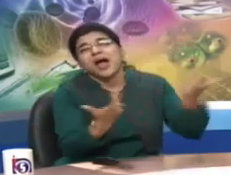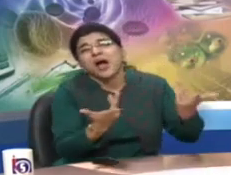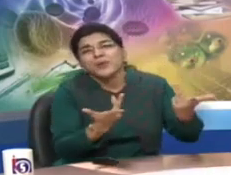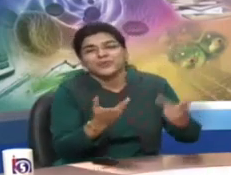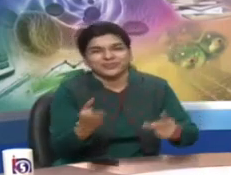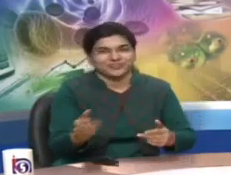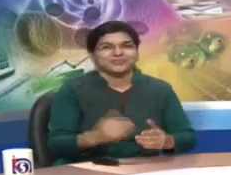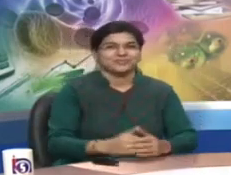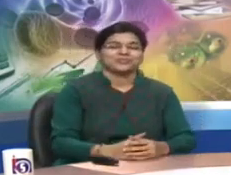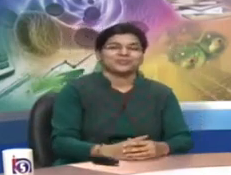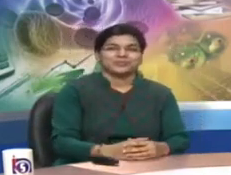she explaining her?